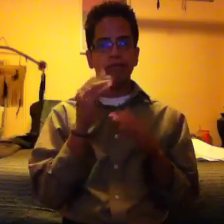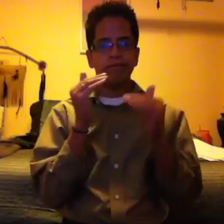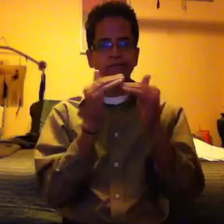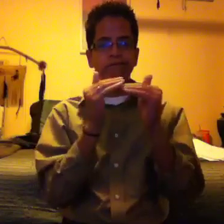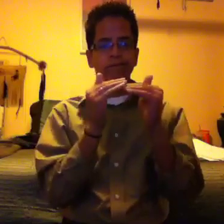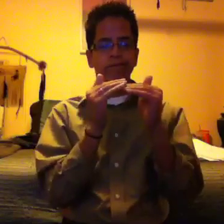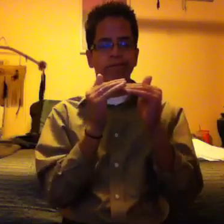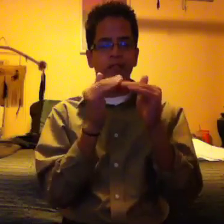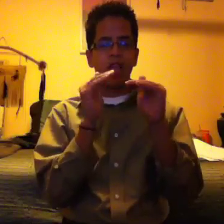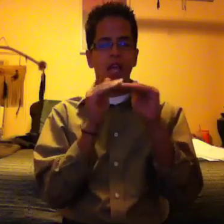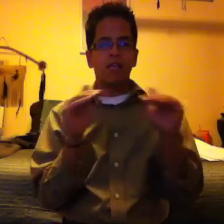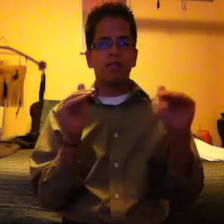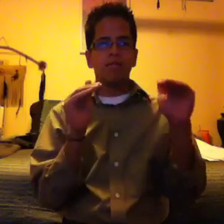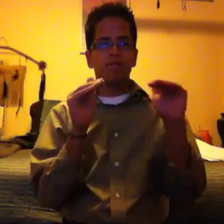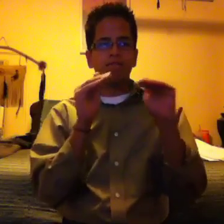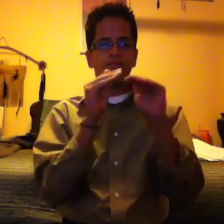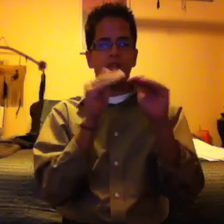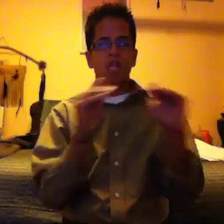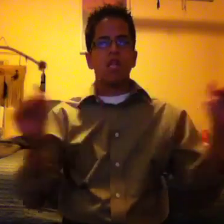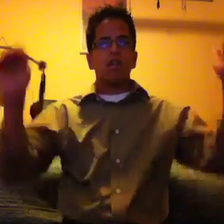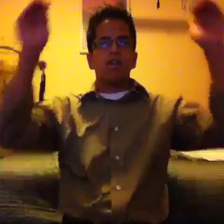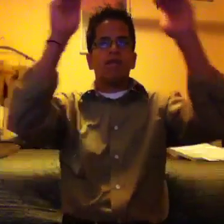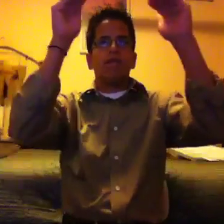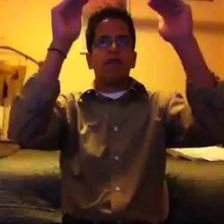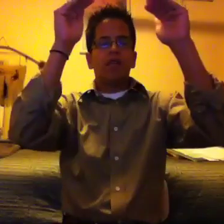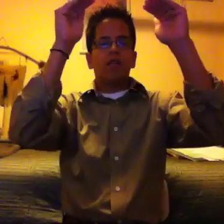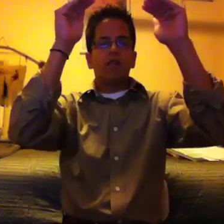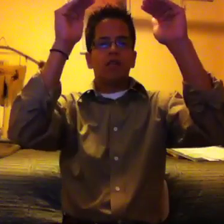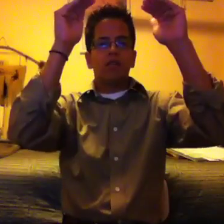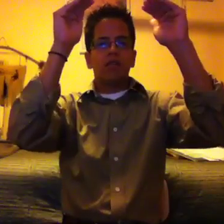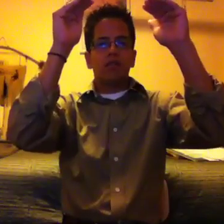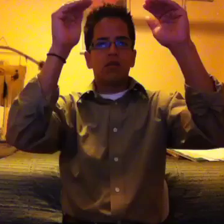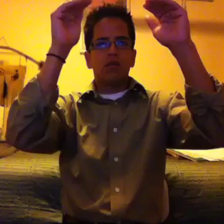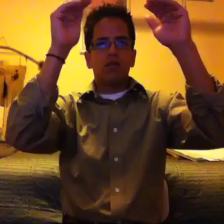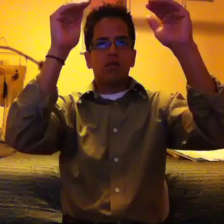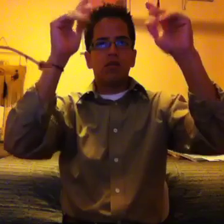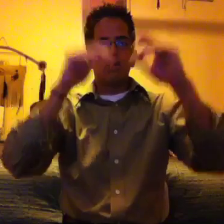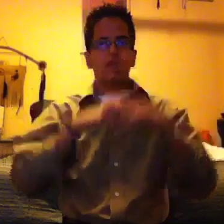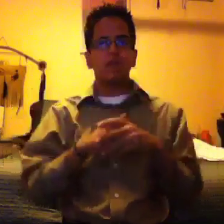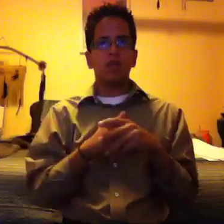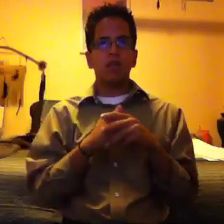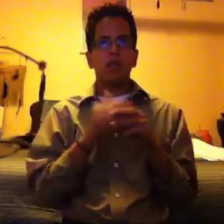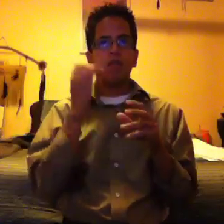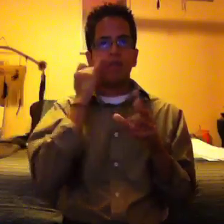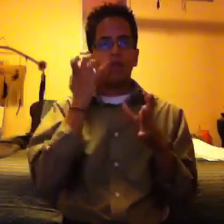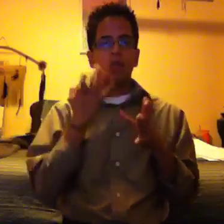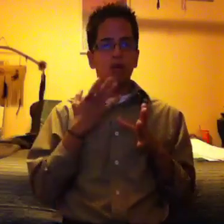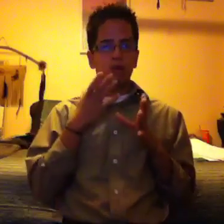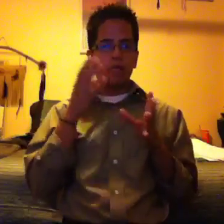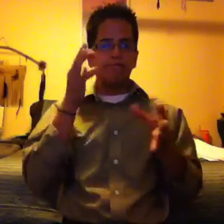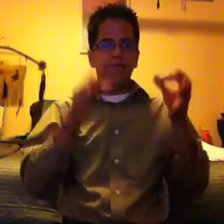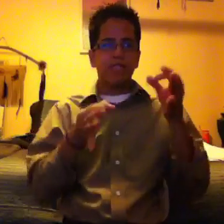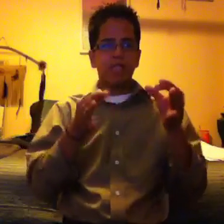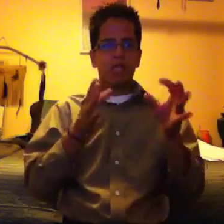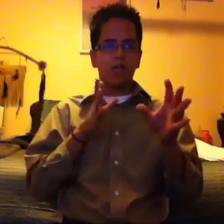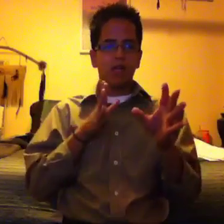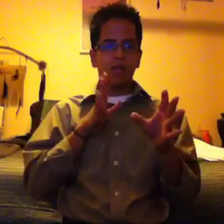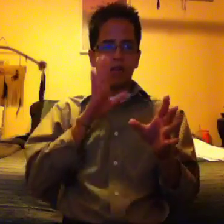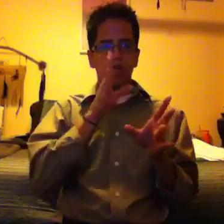to be sophomore students thinking about deciding on a major for their academic career. And I'm teaching a